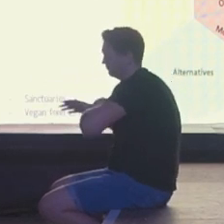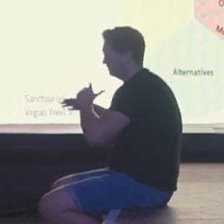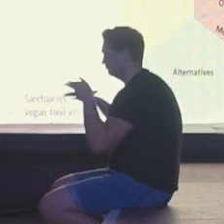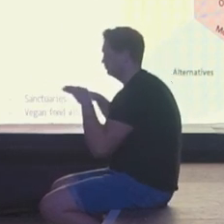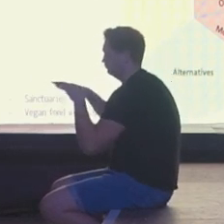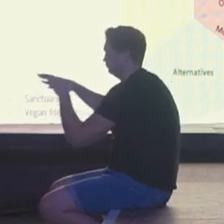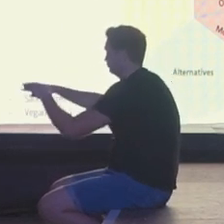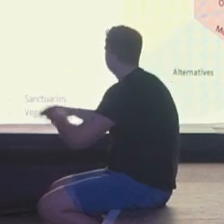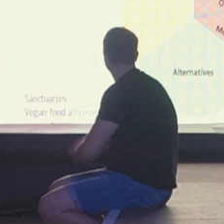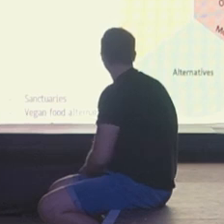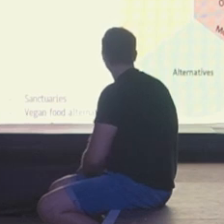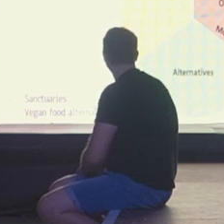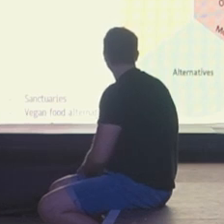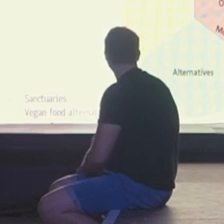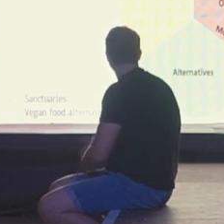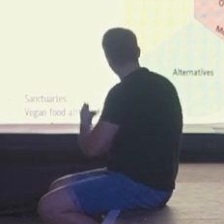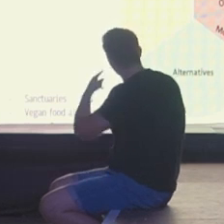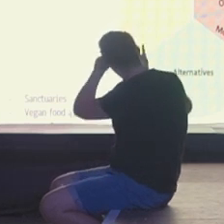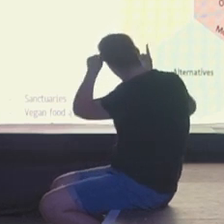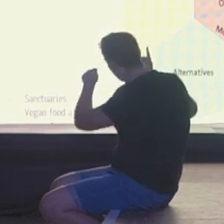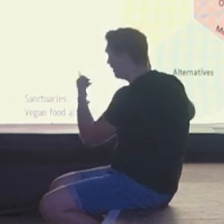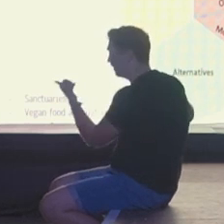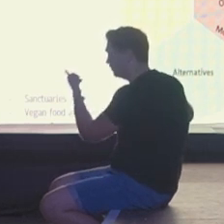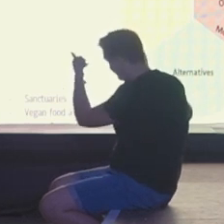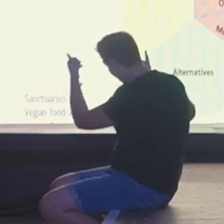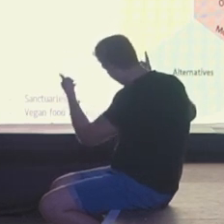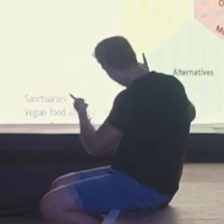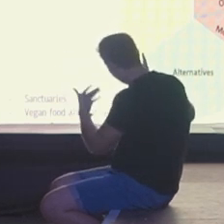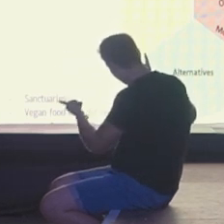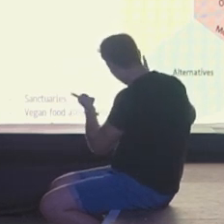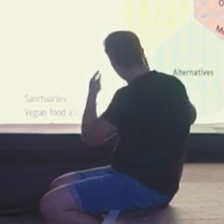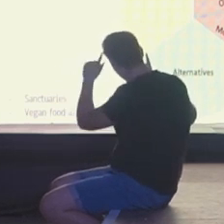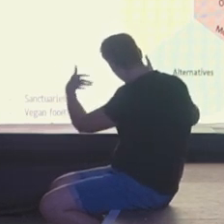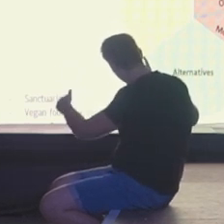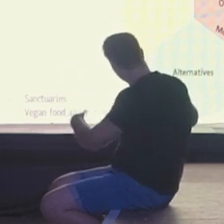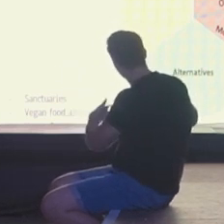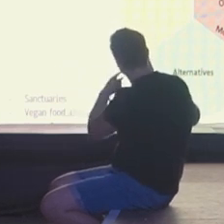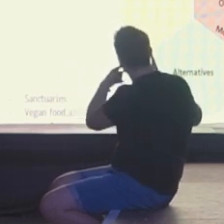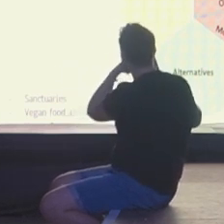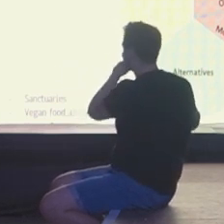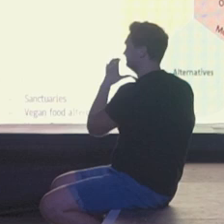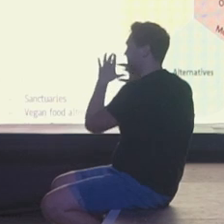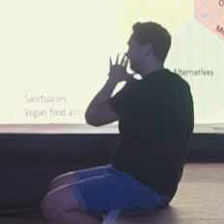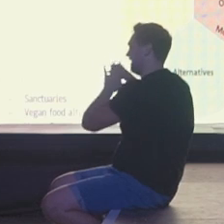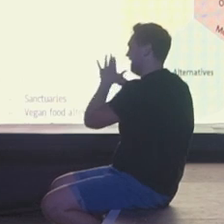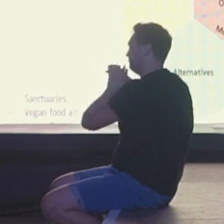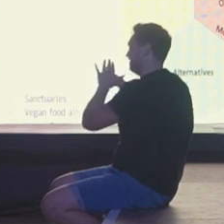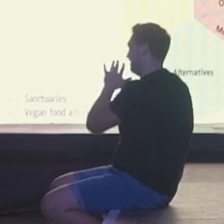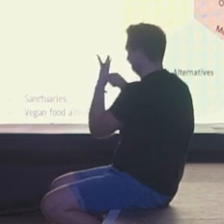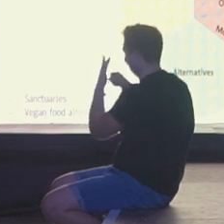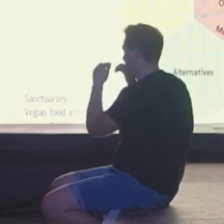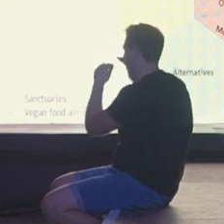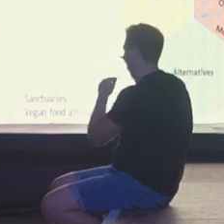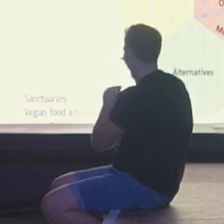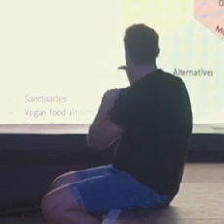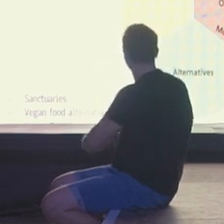these slices of the pie, they're covered pretty well, right? We've got loads of good vegan outreach, loads of good alternatives, and then there's groups working on the